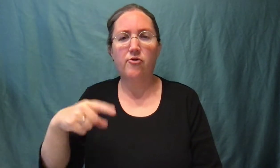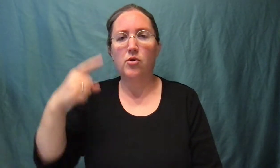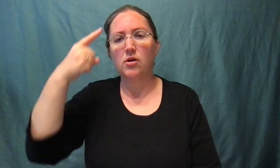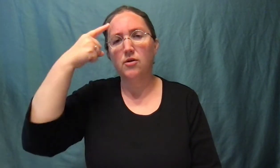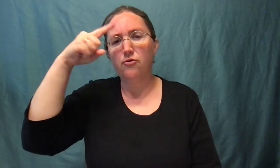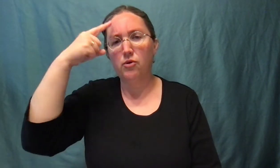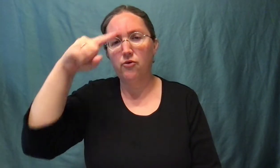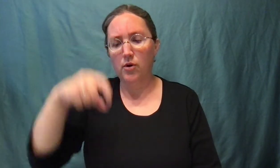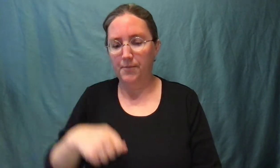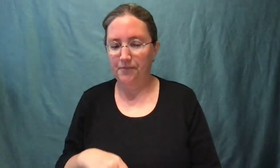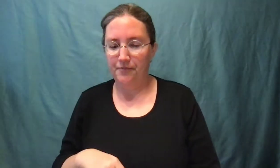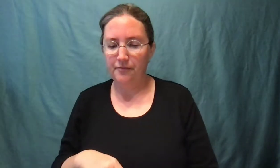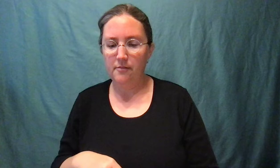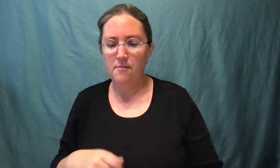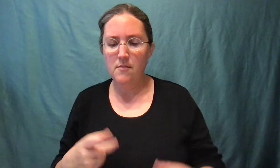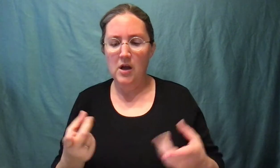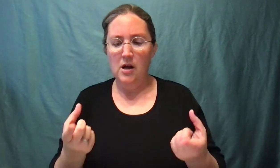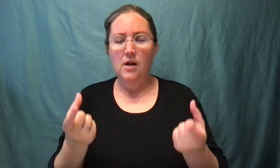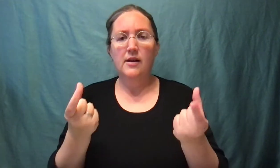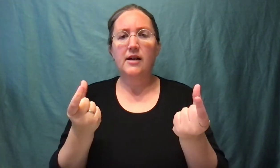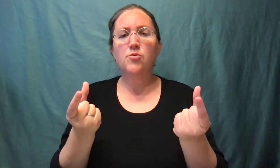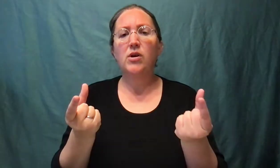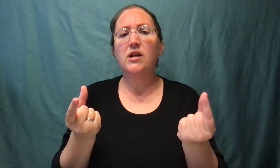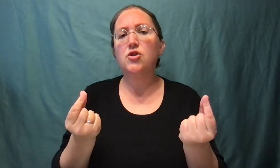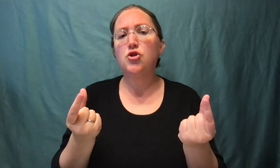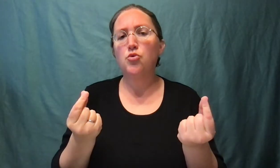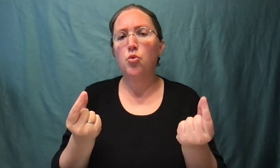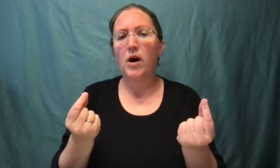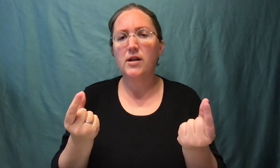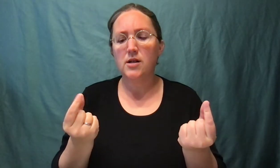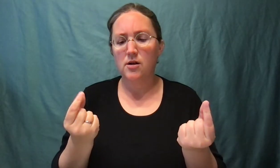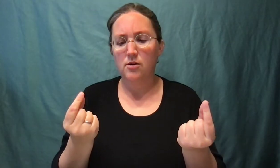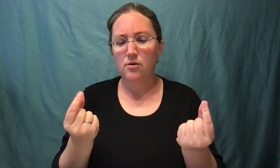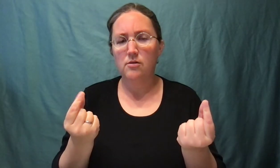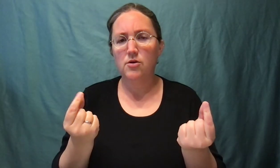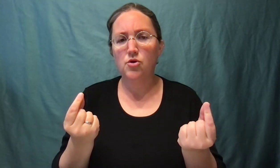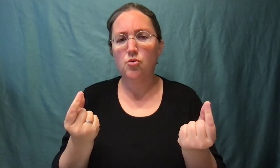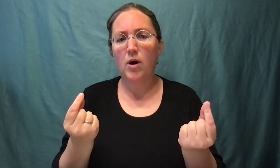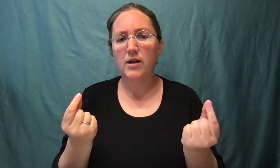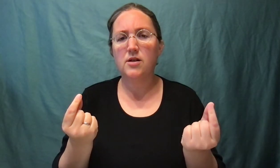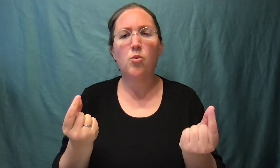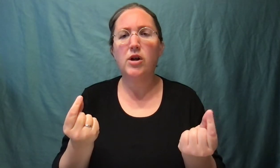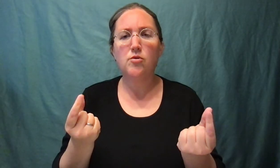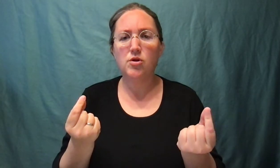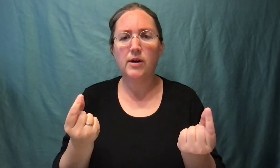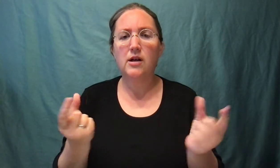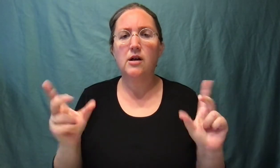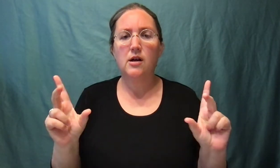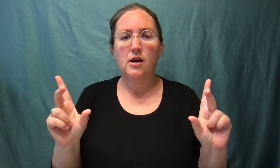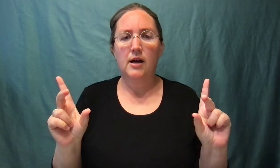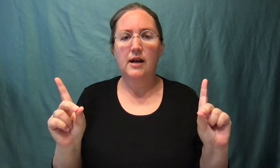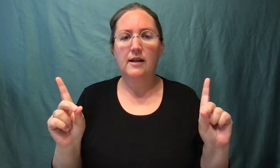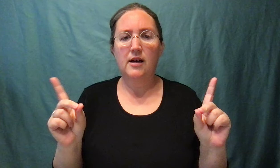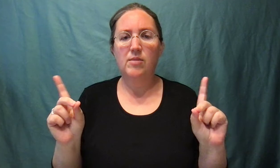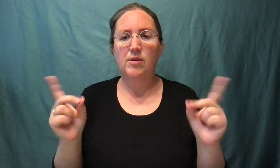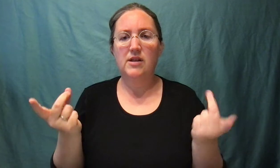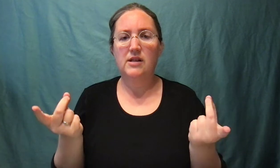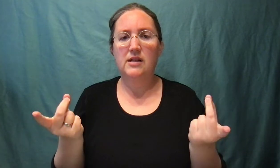for? 4. The next one is do what. Do what? What are you doing? Again, that can be with this D